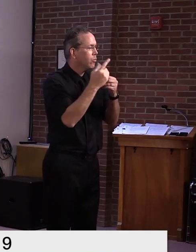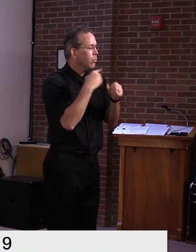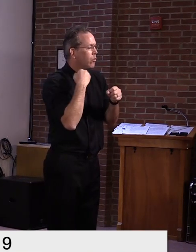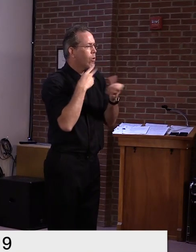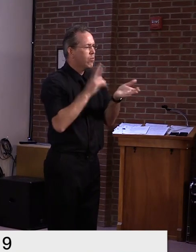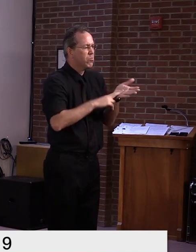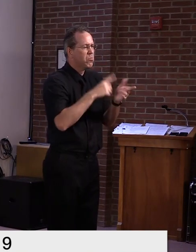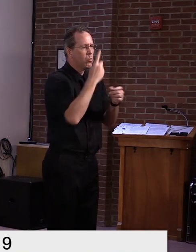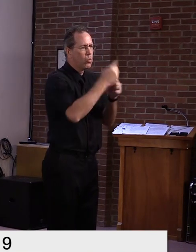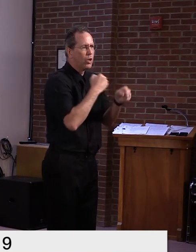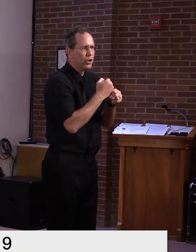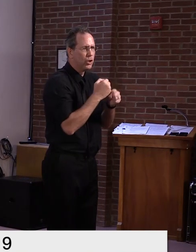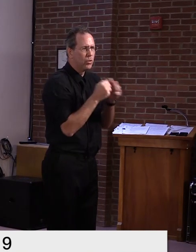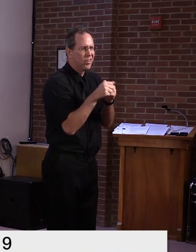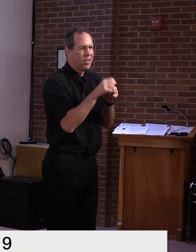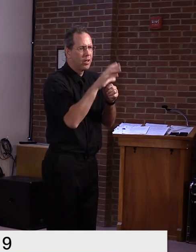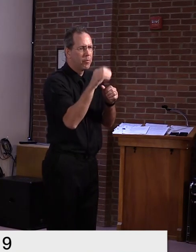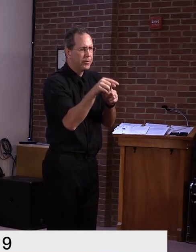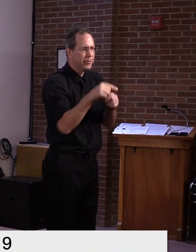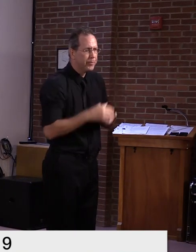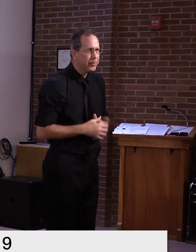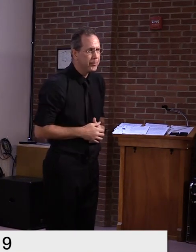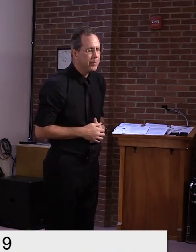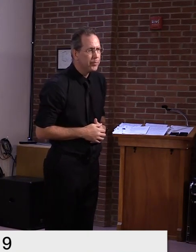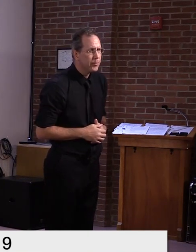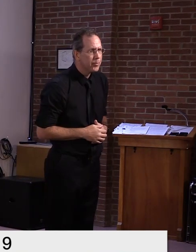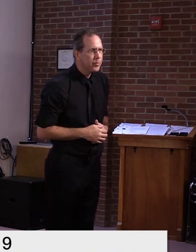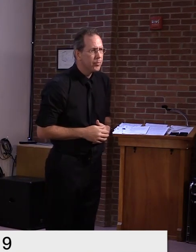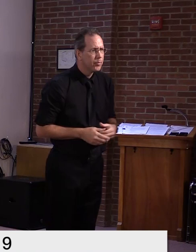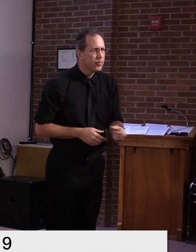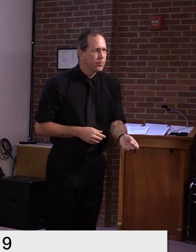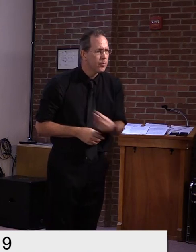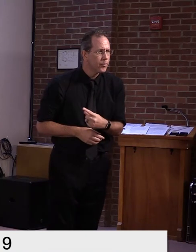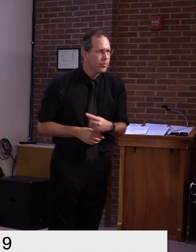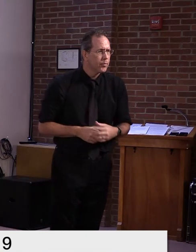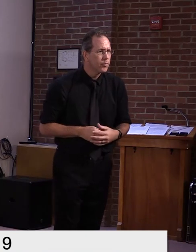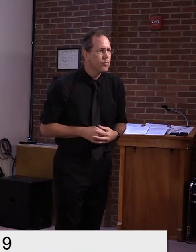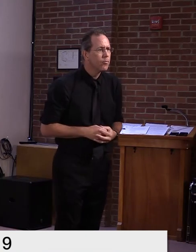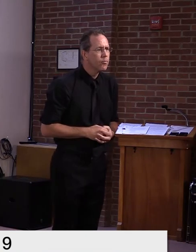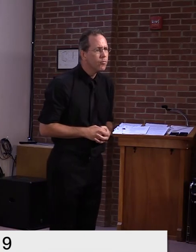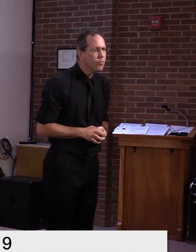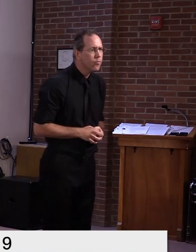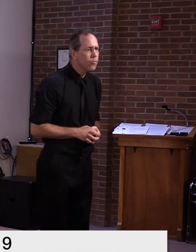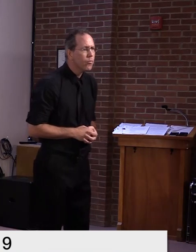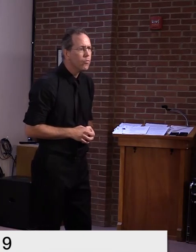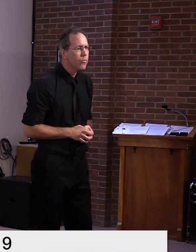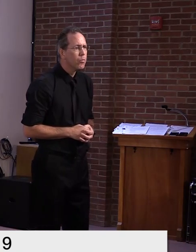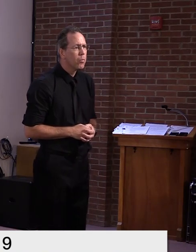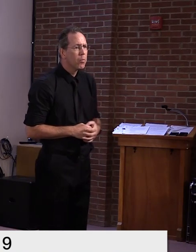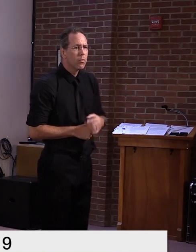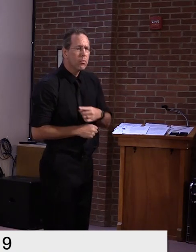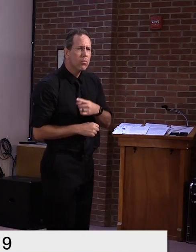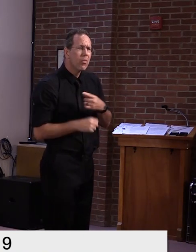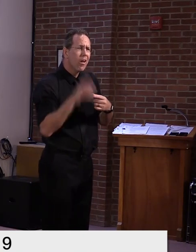there any other options other than renewing the Core Civic contract? We're looking at that now.